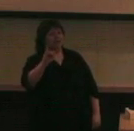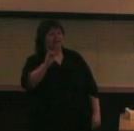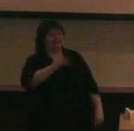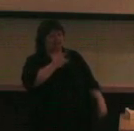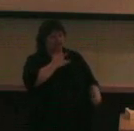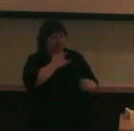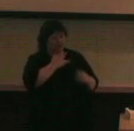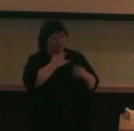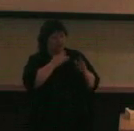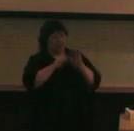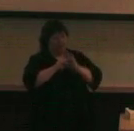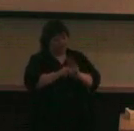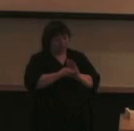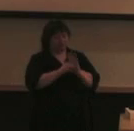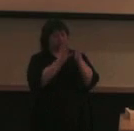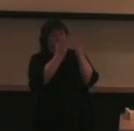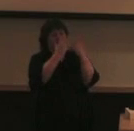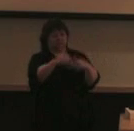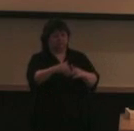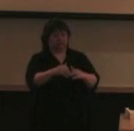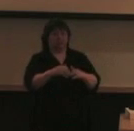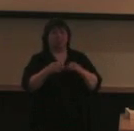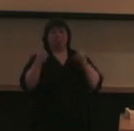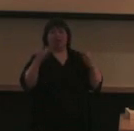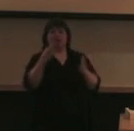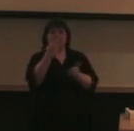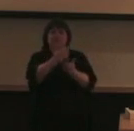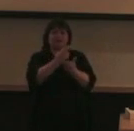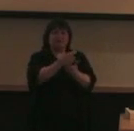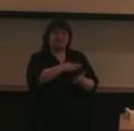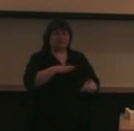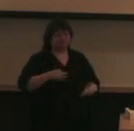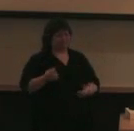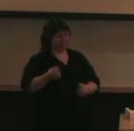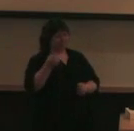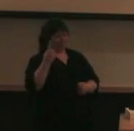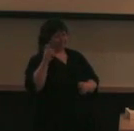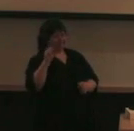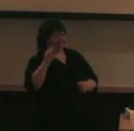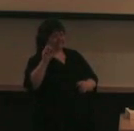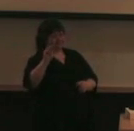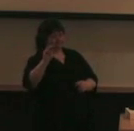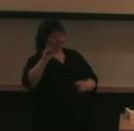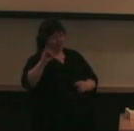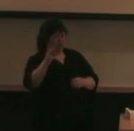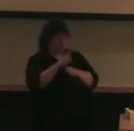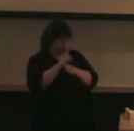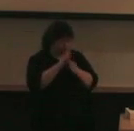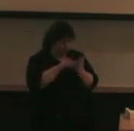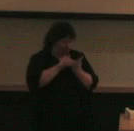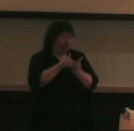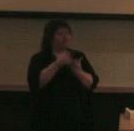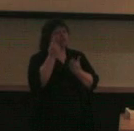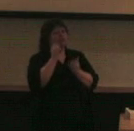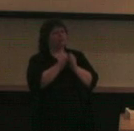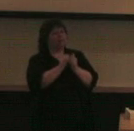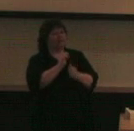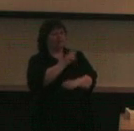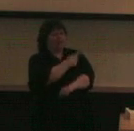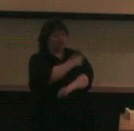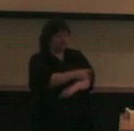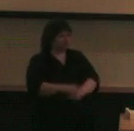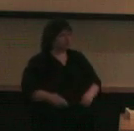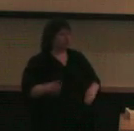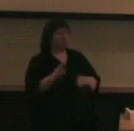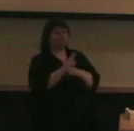SMI. A lot of our rehabilitation staff understand what this means. They use this a lot with our patients. It's basically